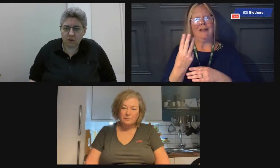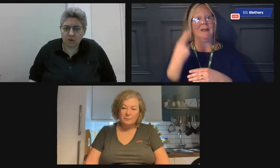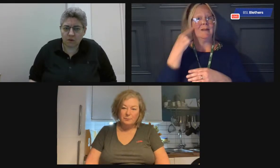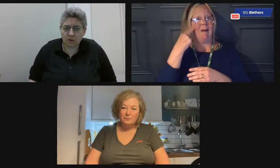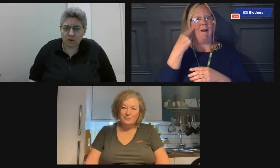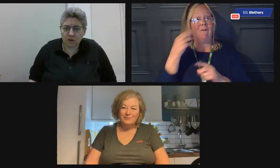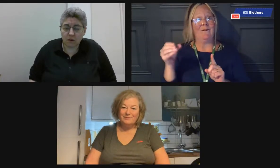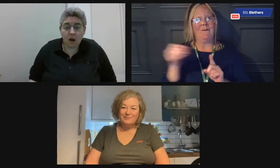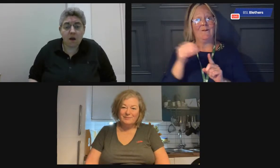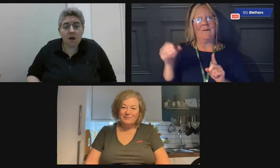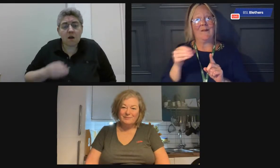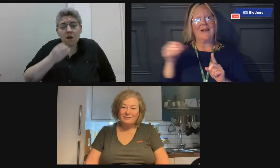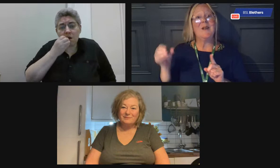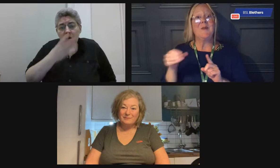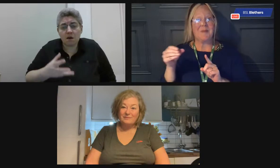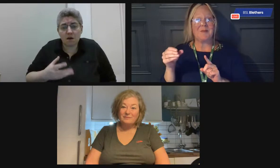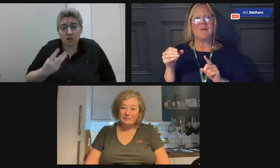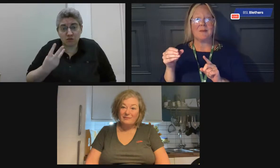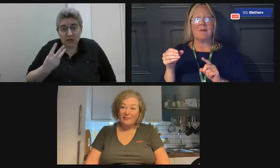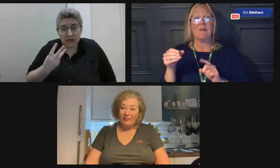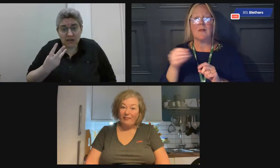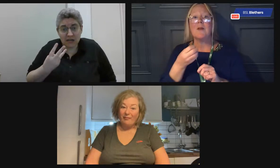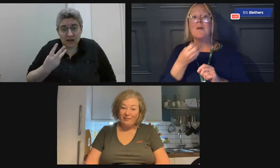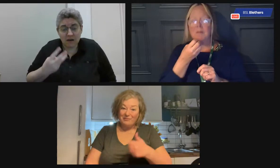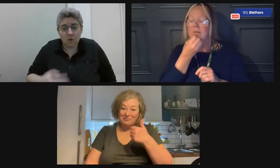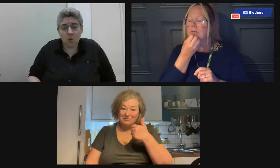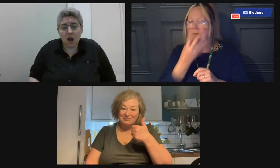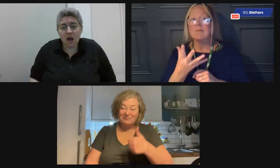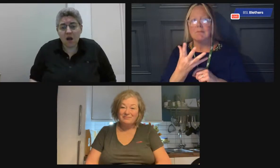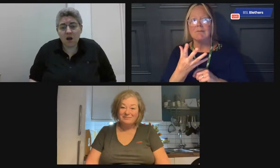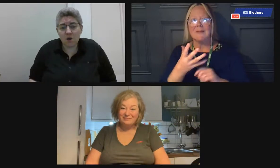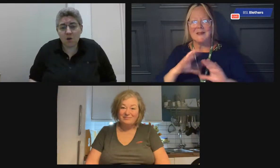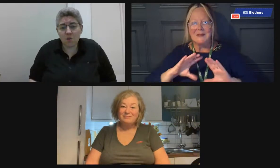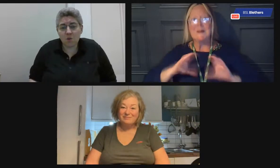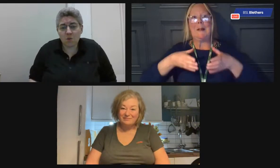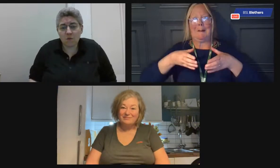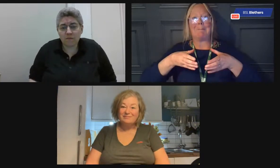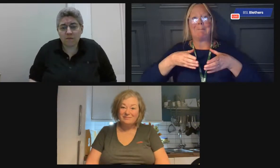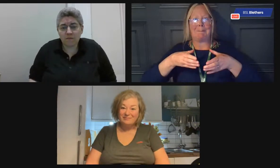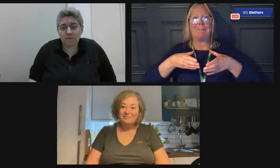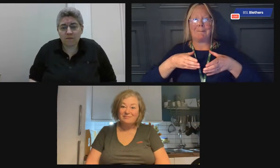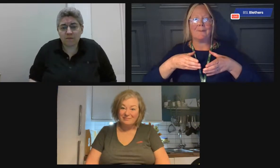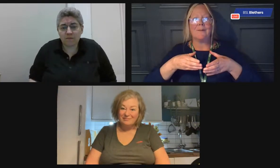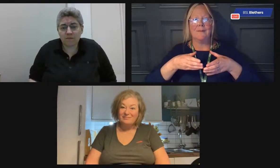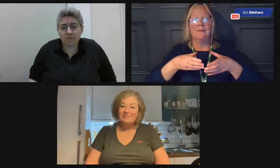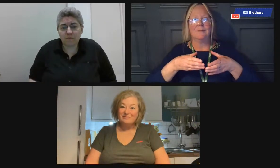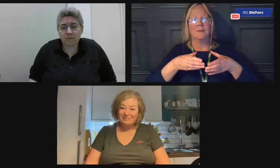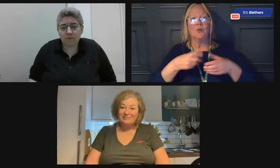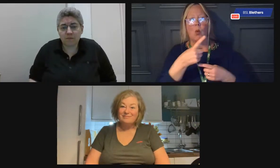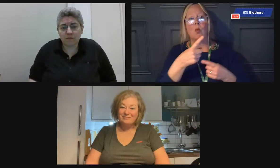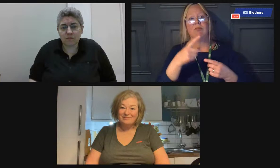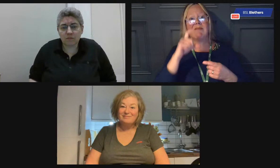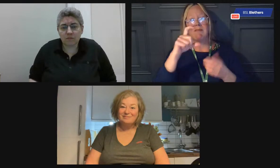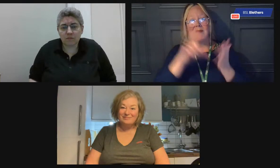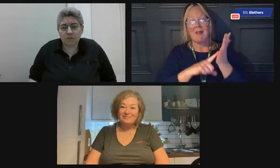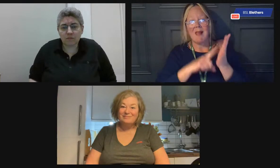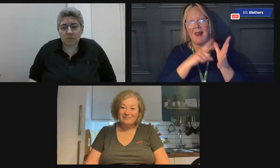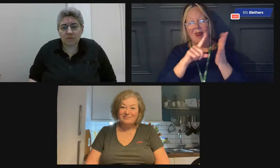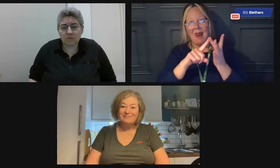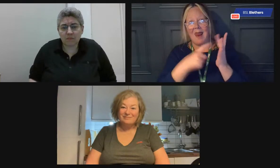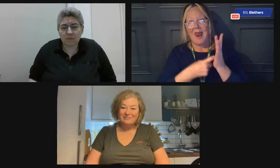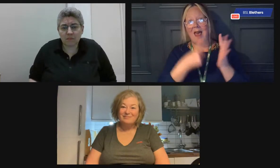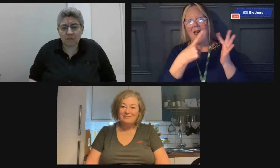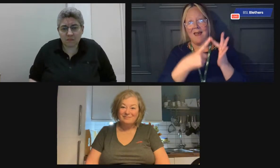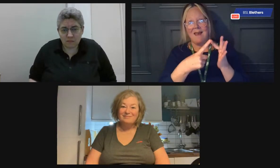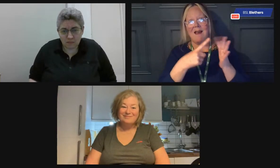project, again, providing me support with that. And we've been able to bring on 3 deaf staff Wow, now, which is 3. absolutely wonderful. So we've got a real team going on at